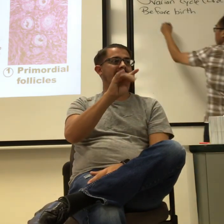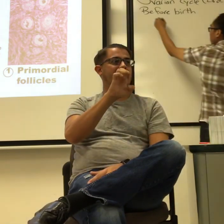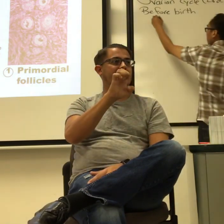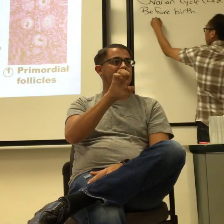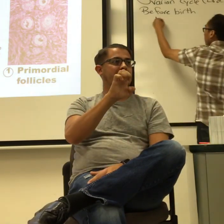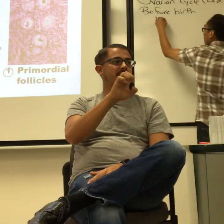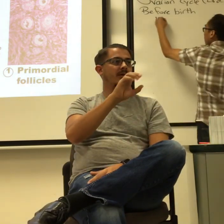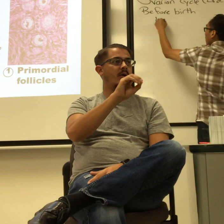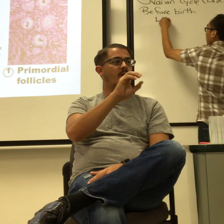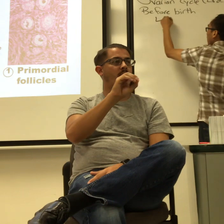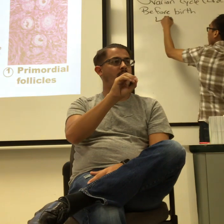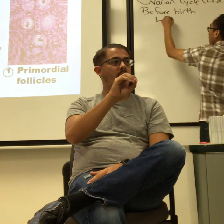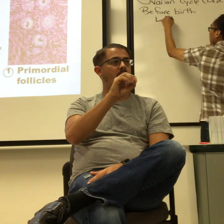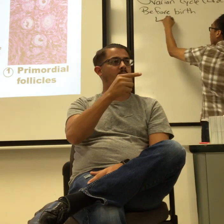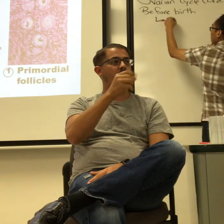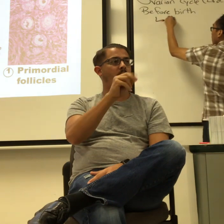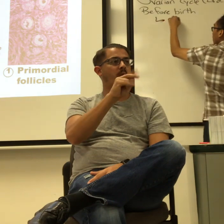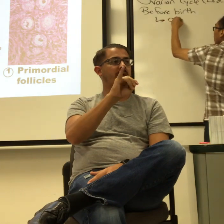before